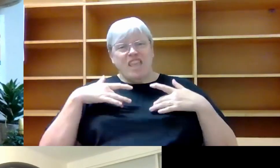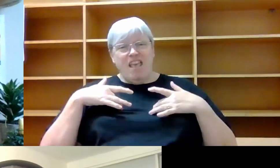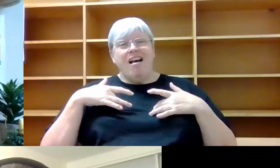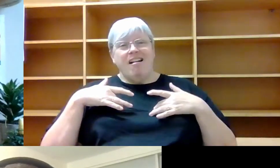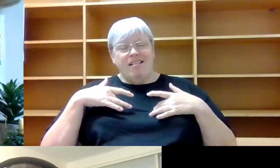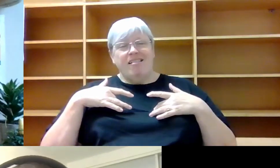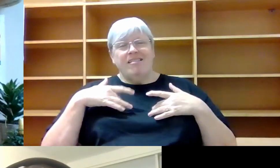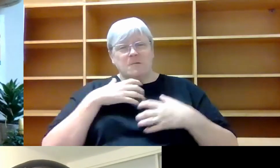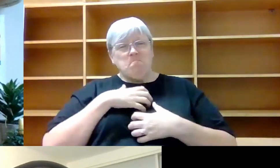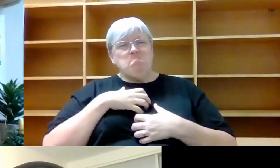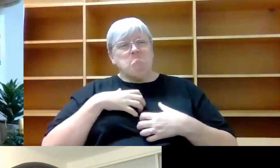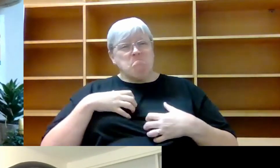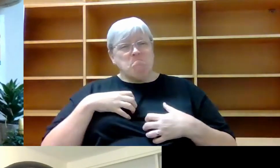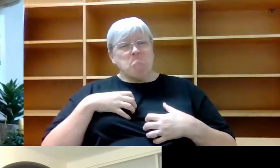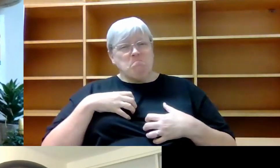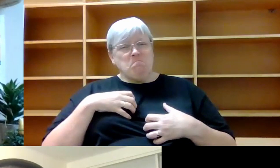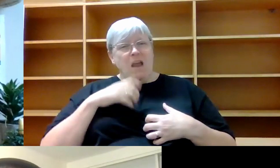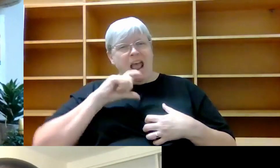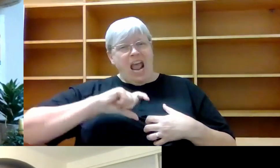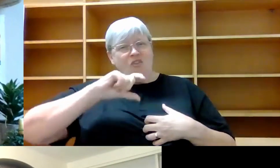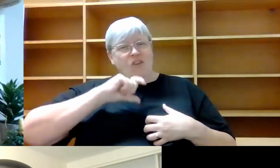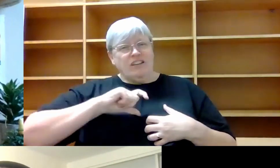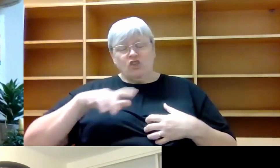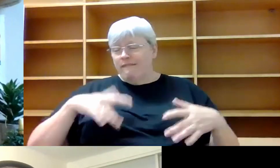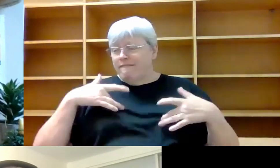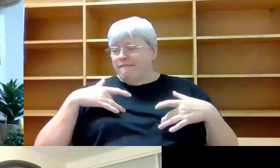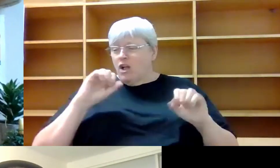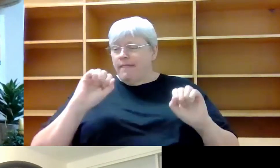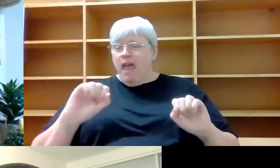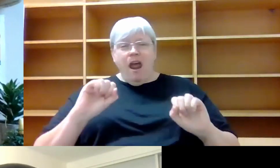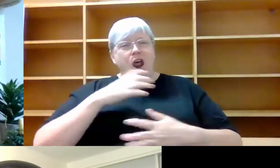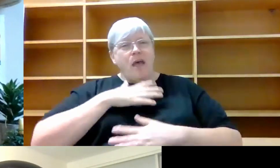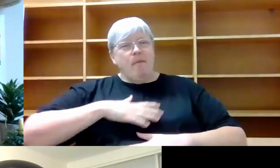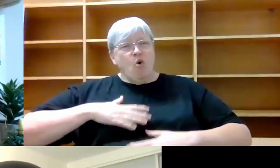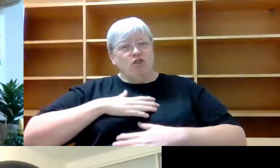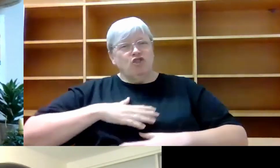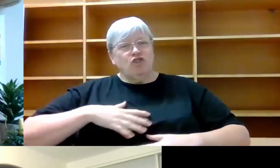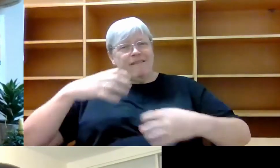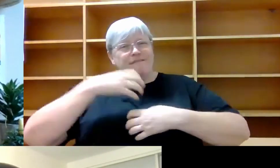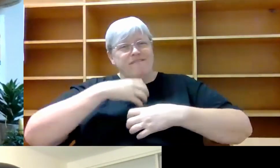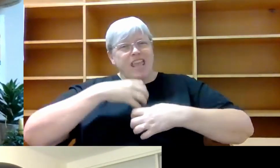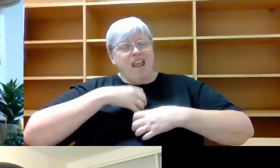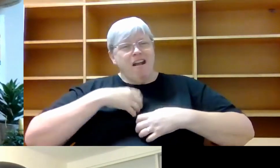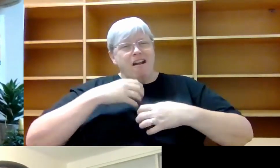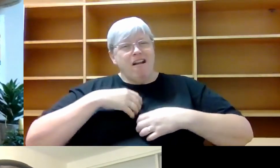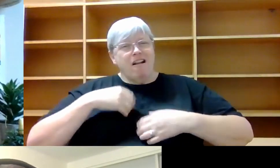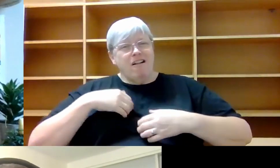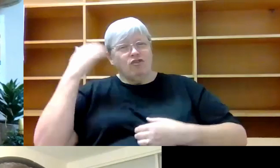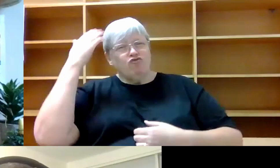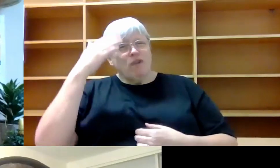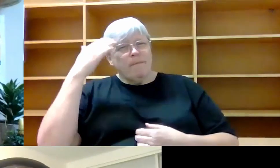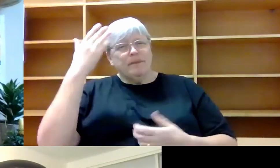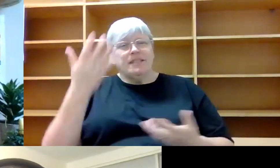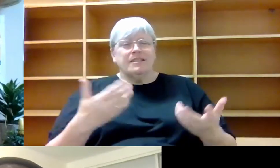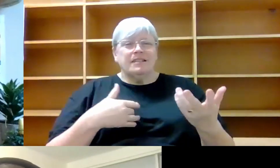the tenseness of the characters. I feel the emotion of them. I feel their fear. I feel their dread. And when